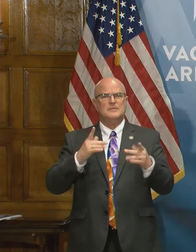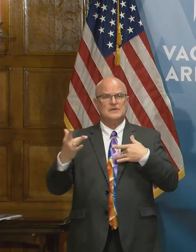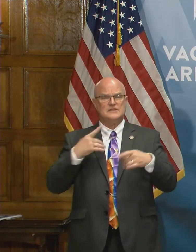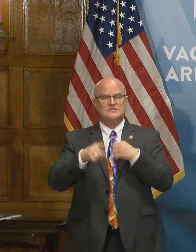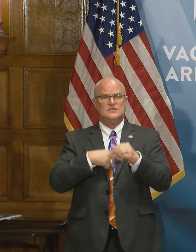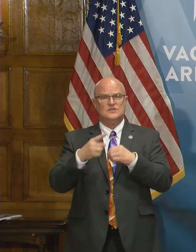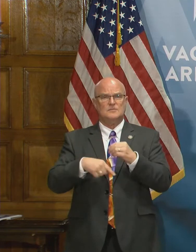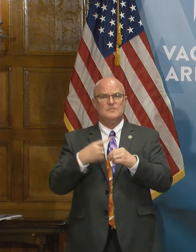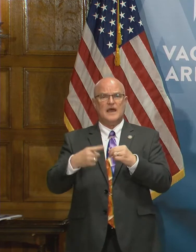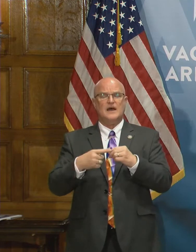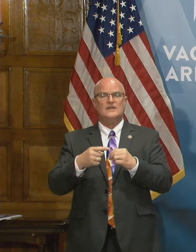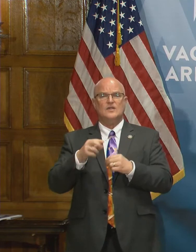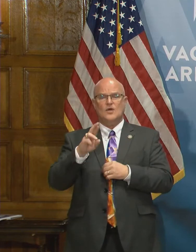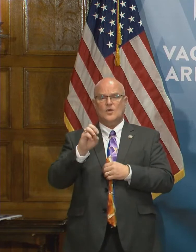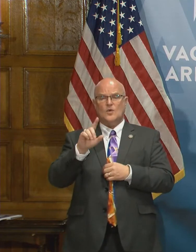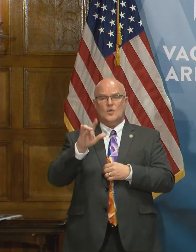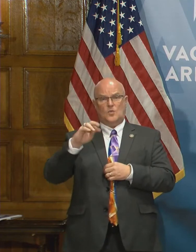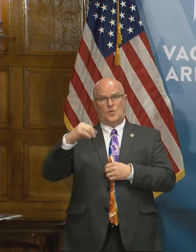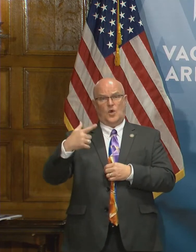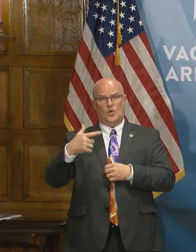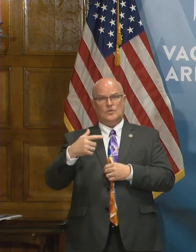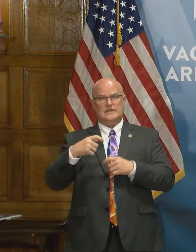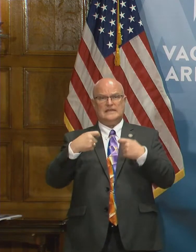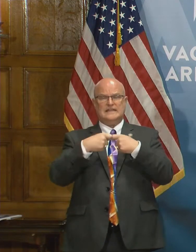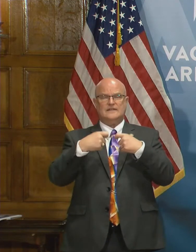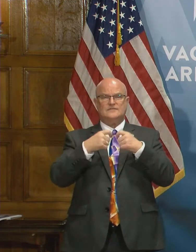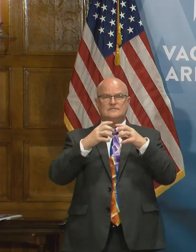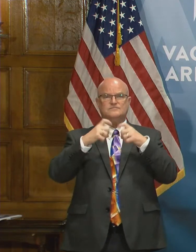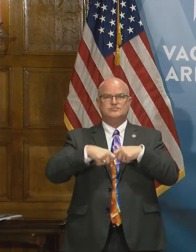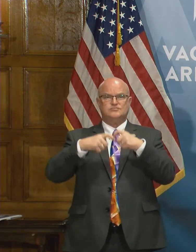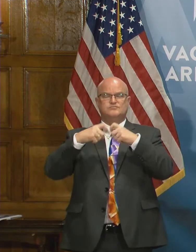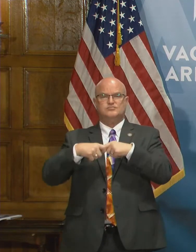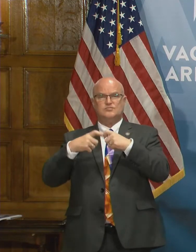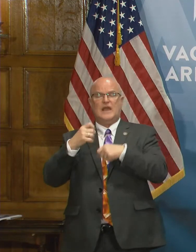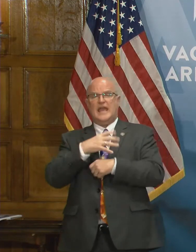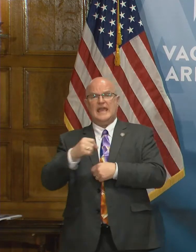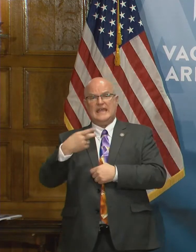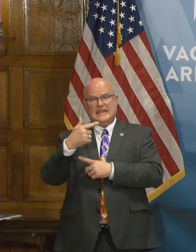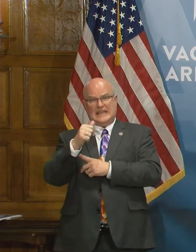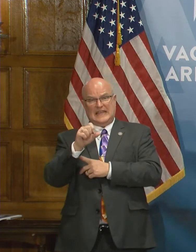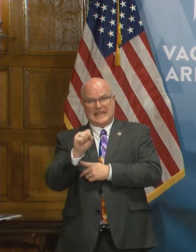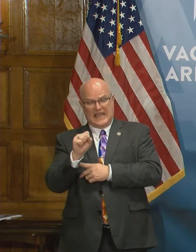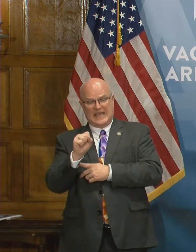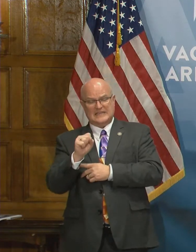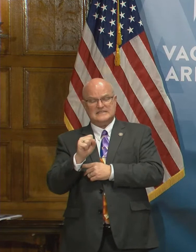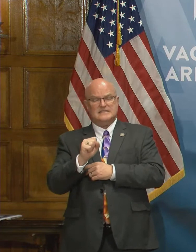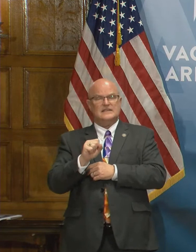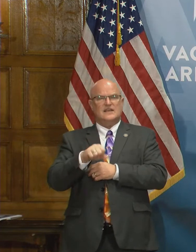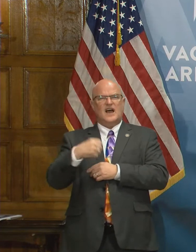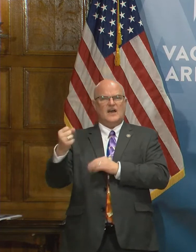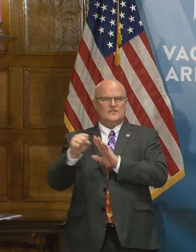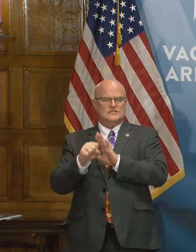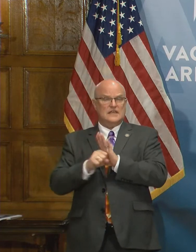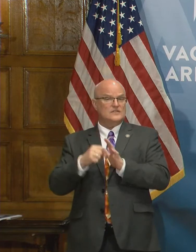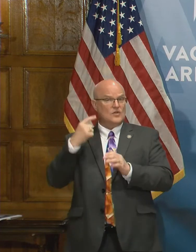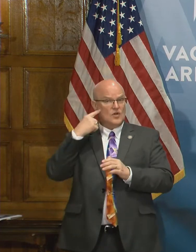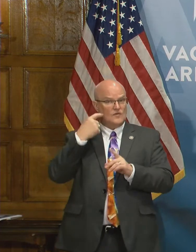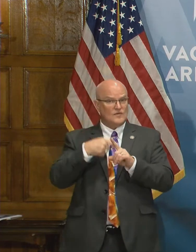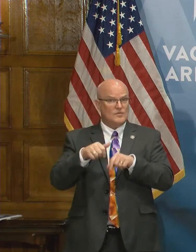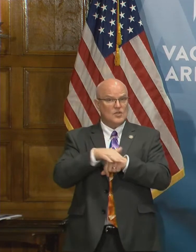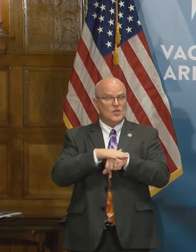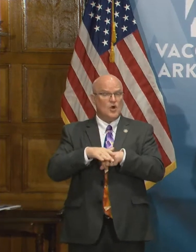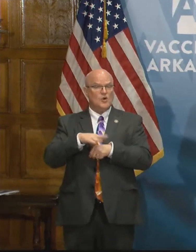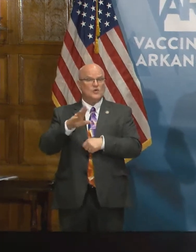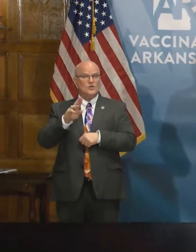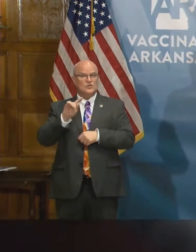about rolling power outages as well as natural gas heating shortages due to weather events in other states. Have you heard from our local